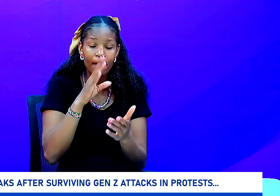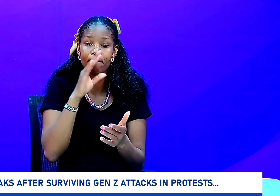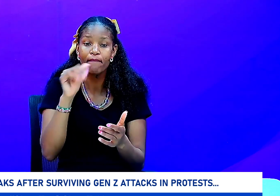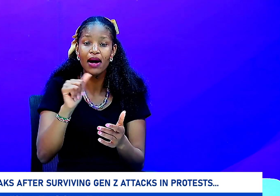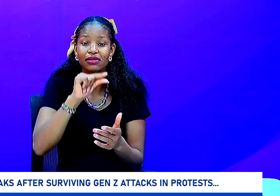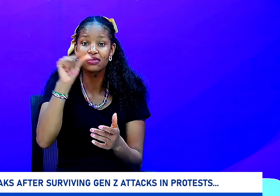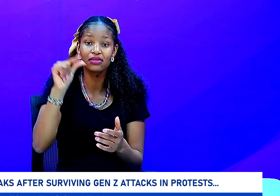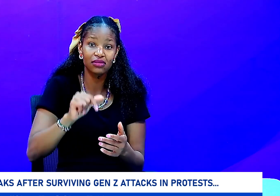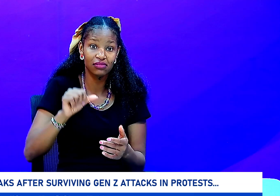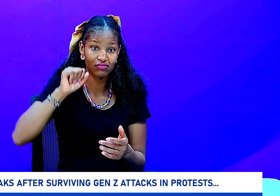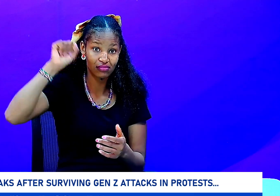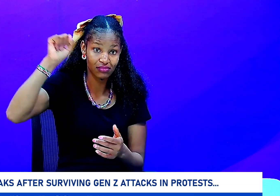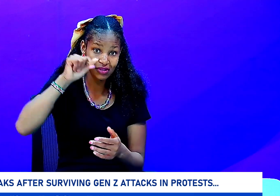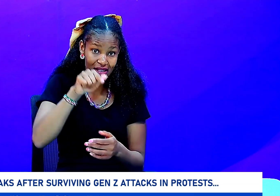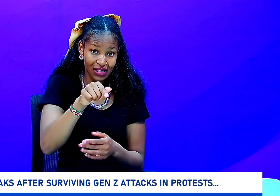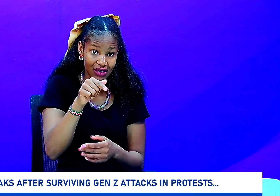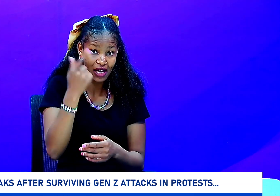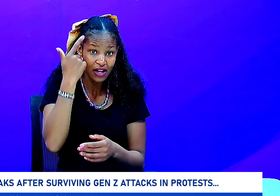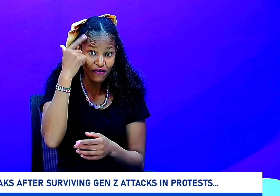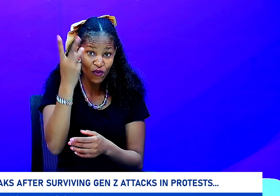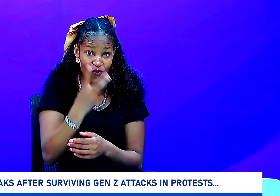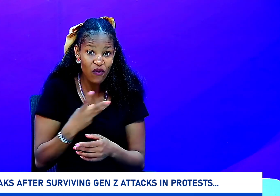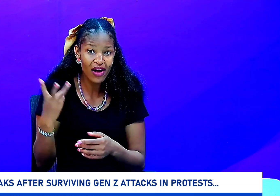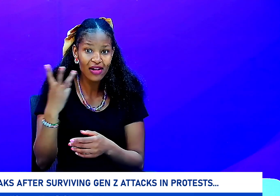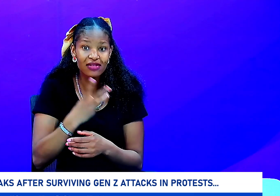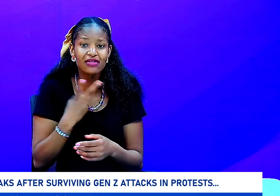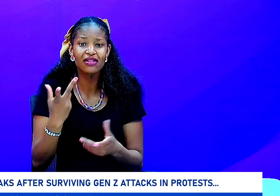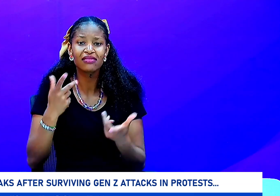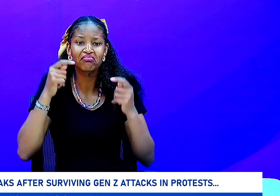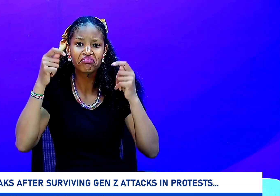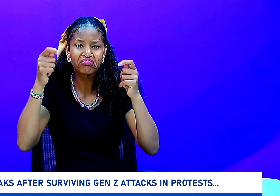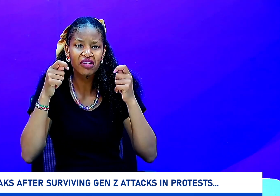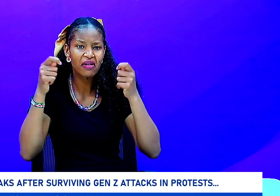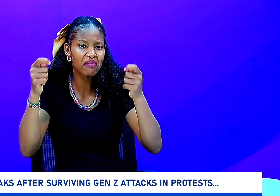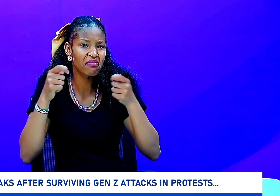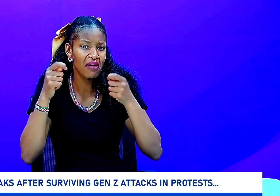protests, was in the part of the team